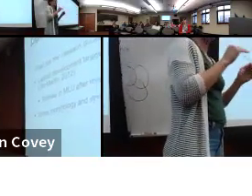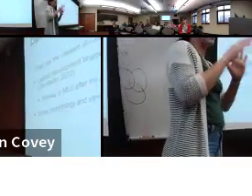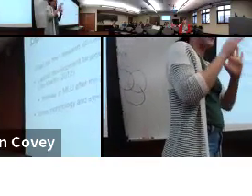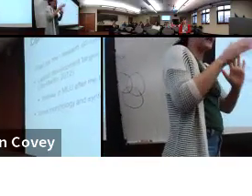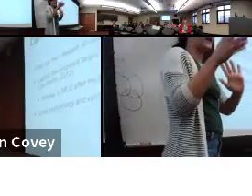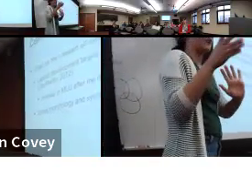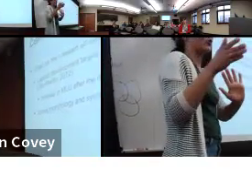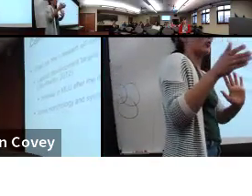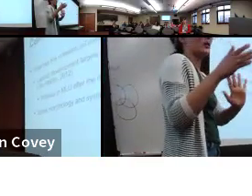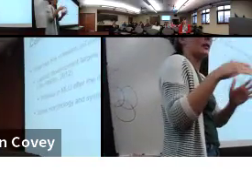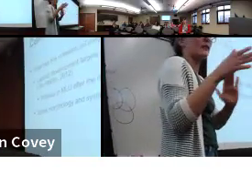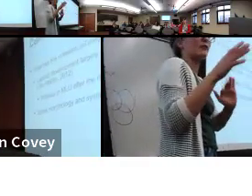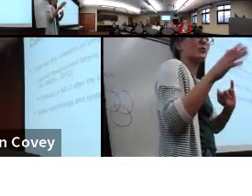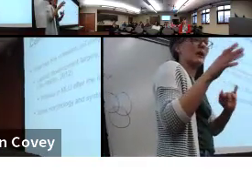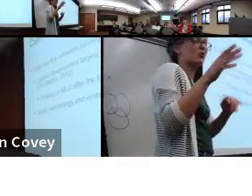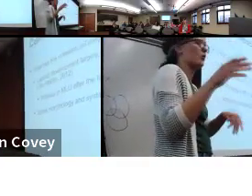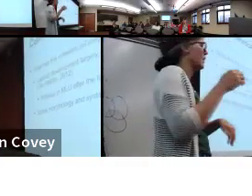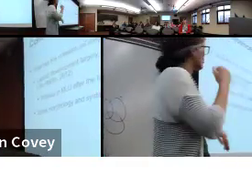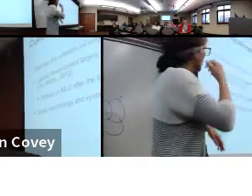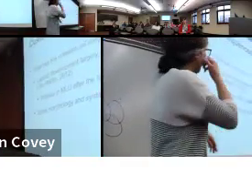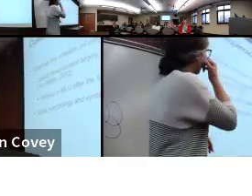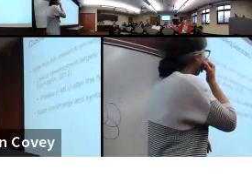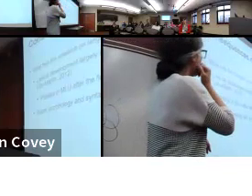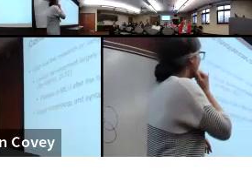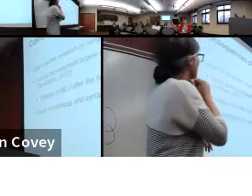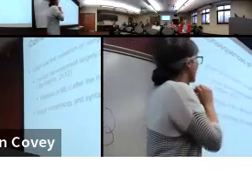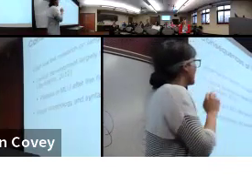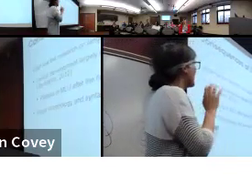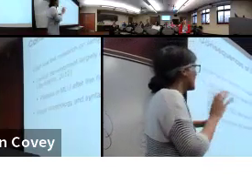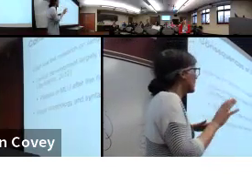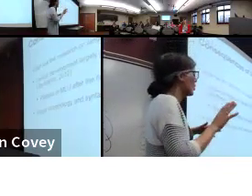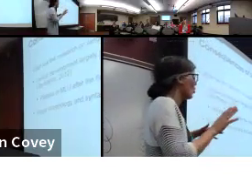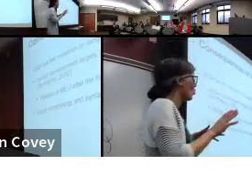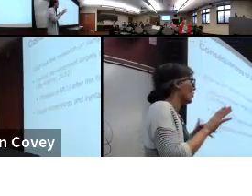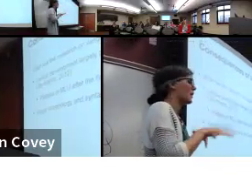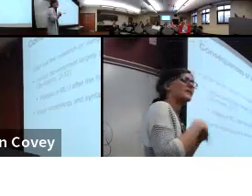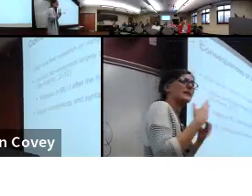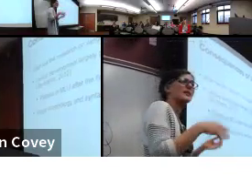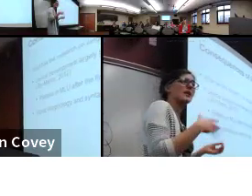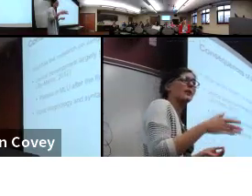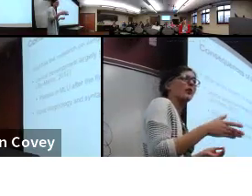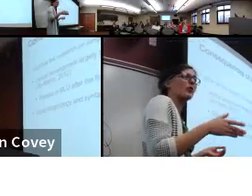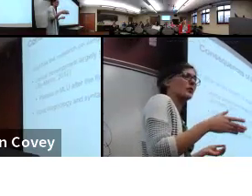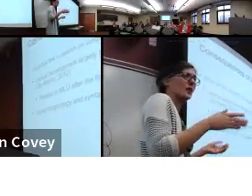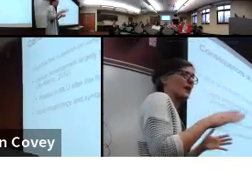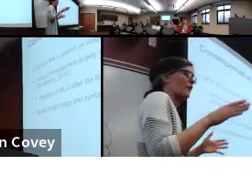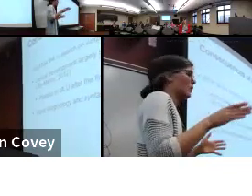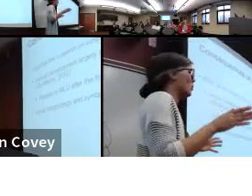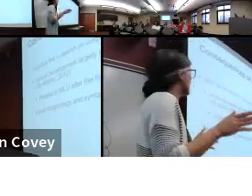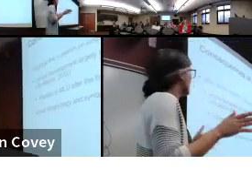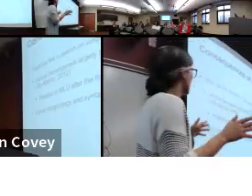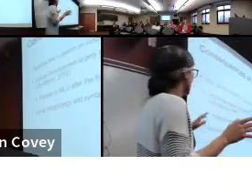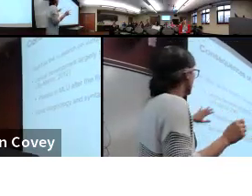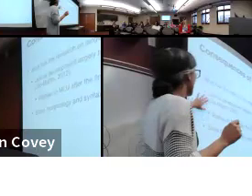language deprivation, late first language learning has shown is that even though there are things that can still be learned even